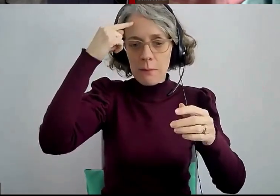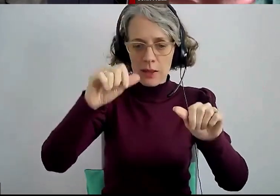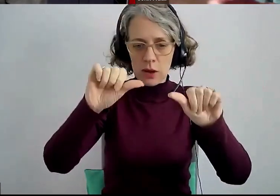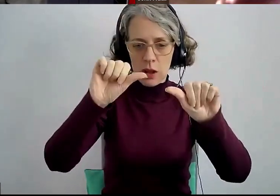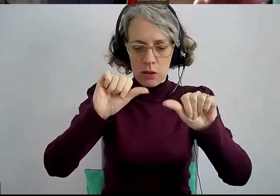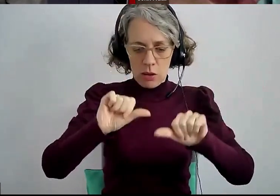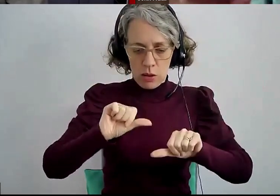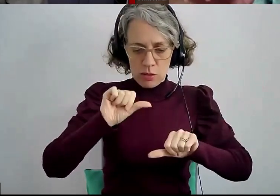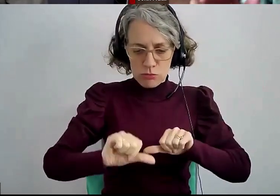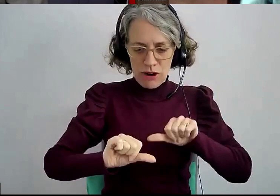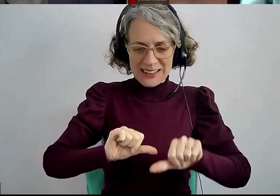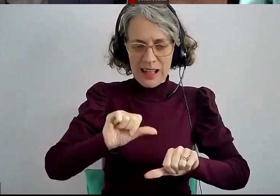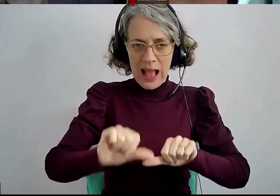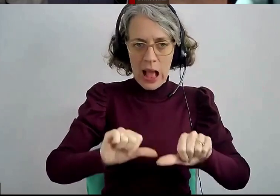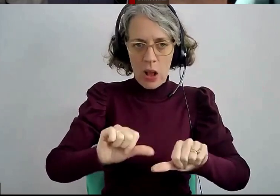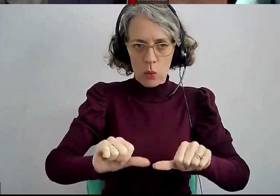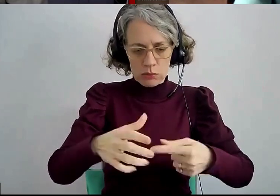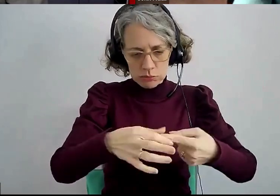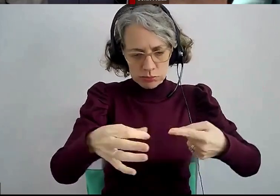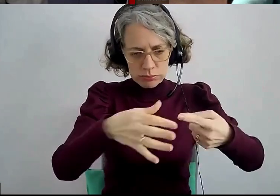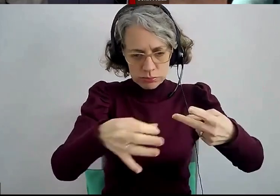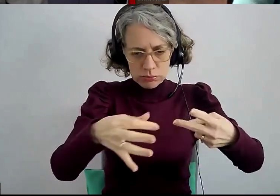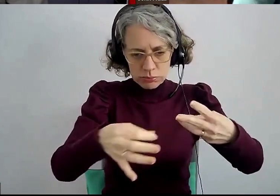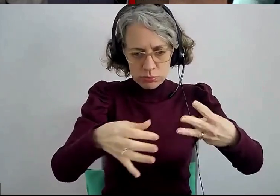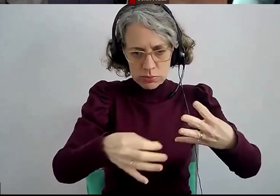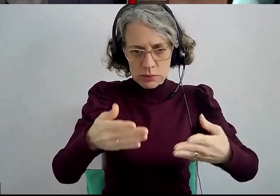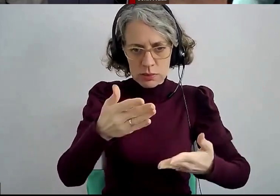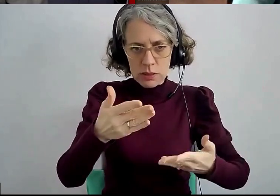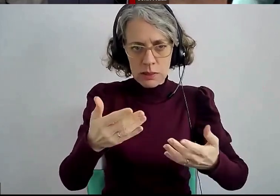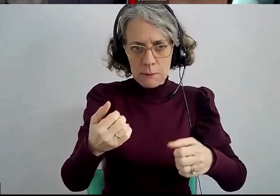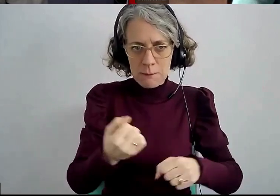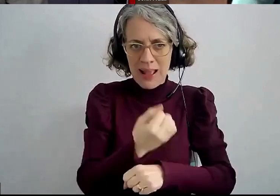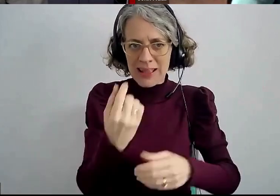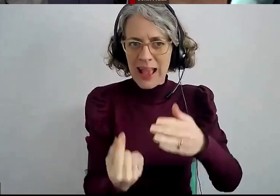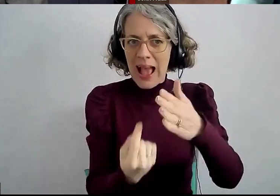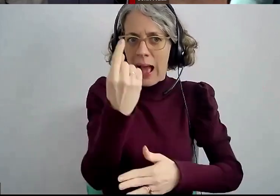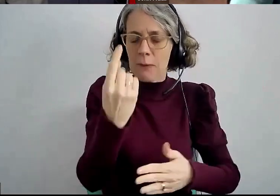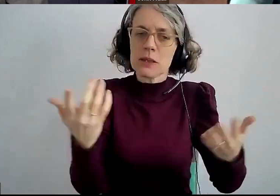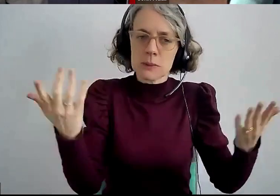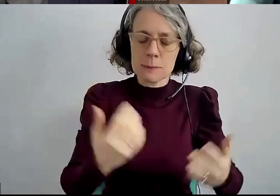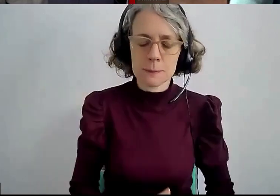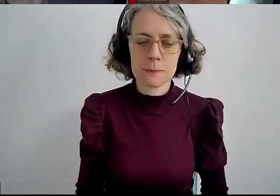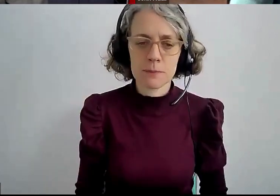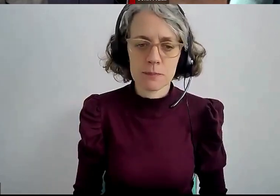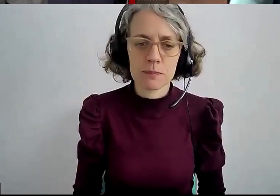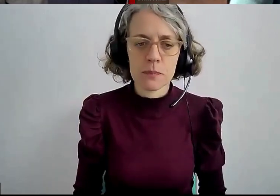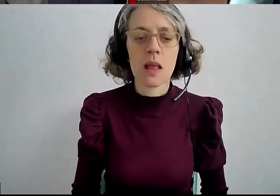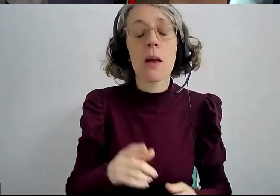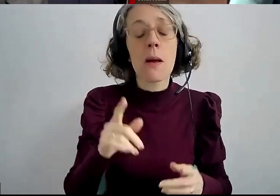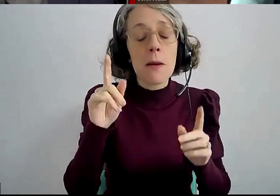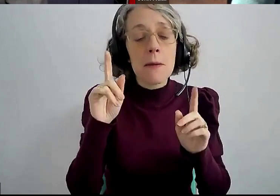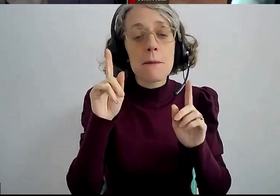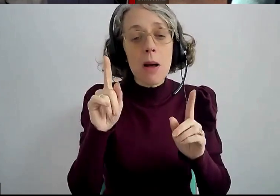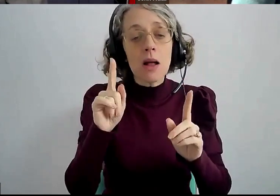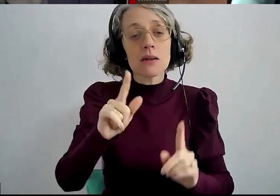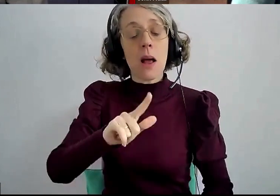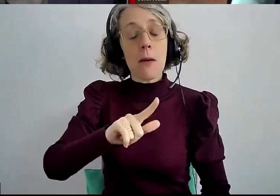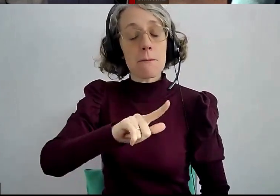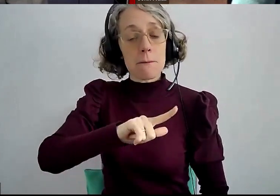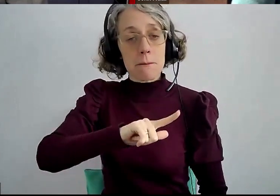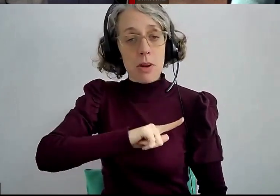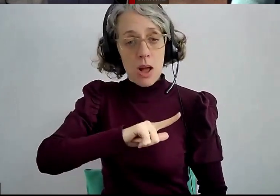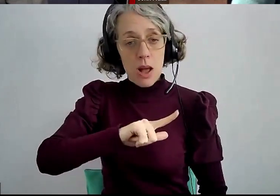it down and making it happen to a group. But purpose,